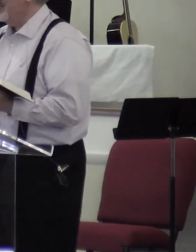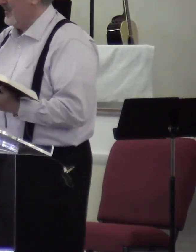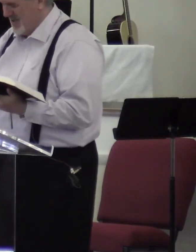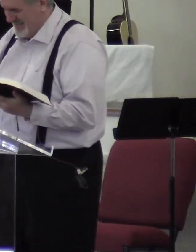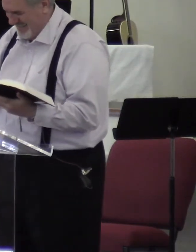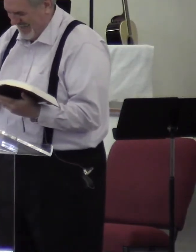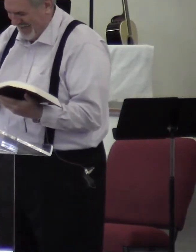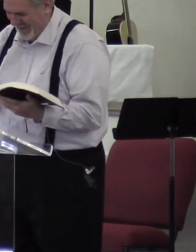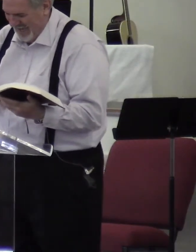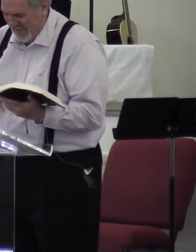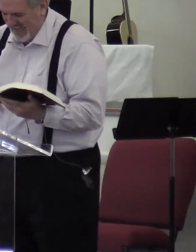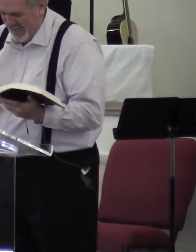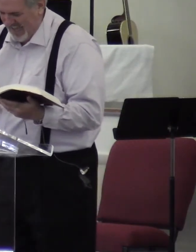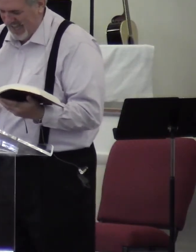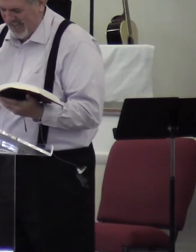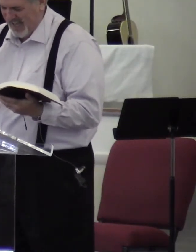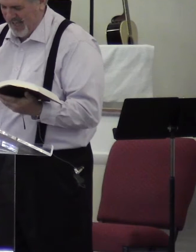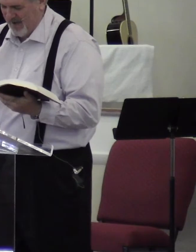all those words.